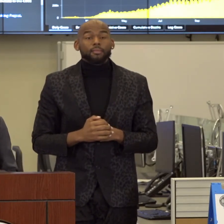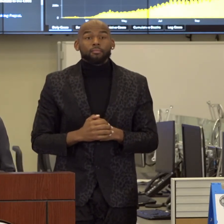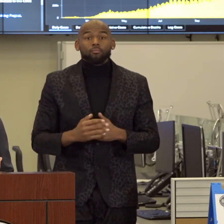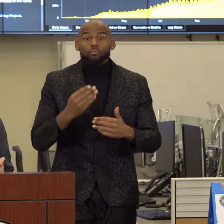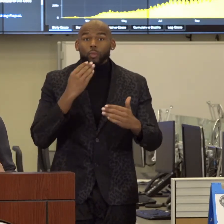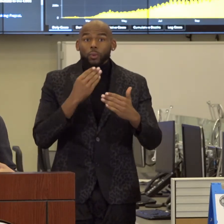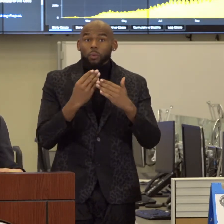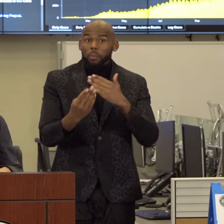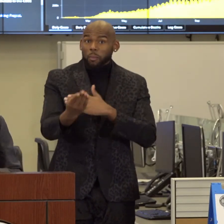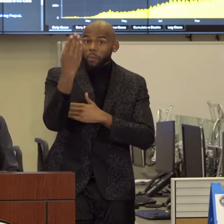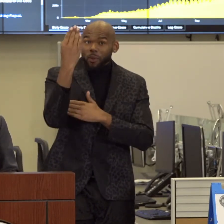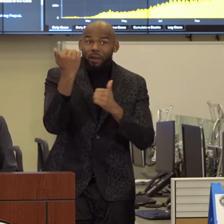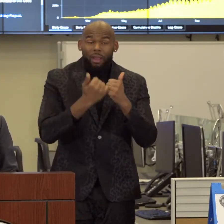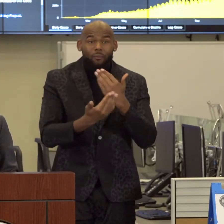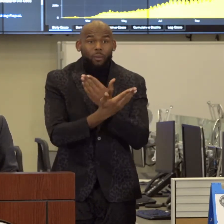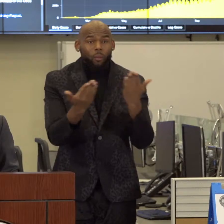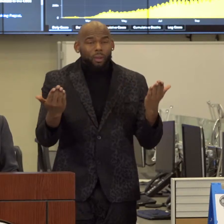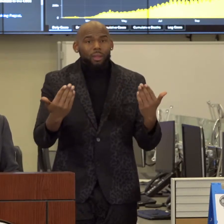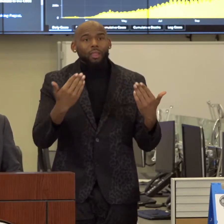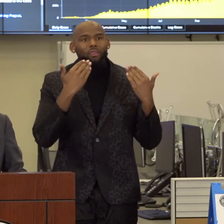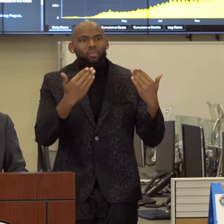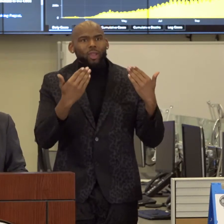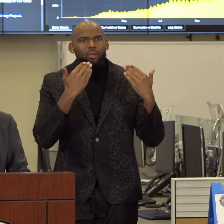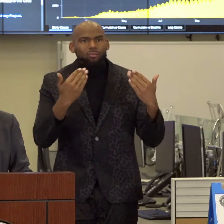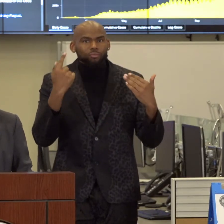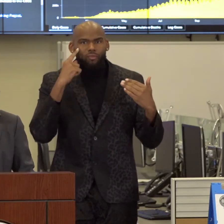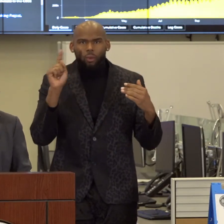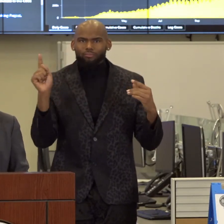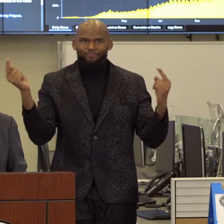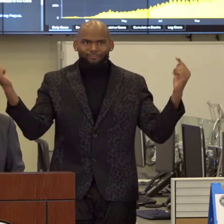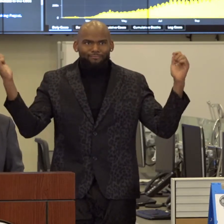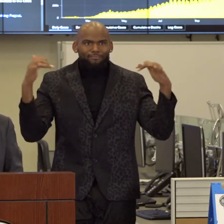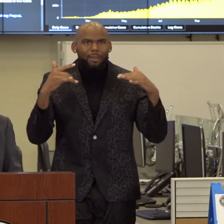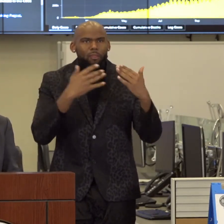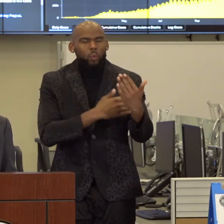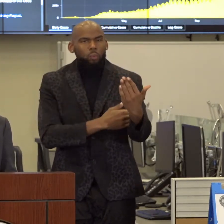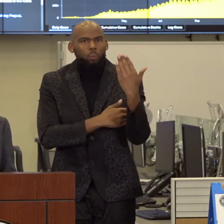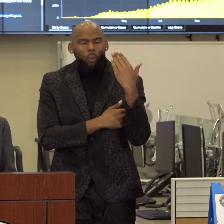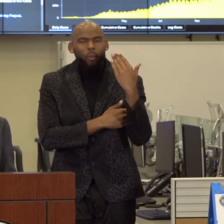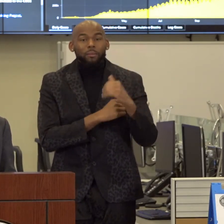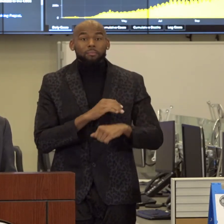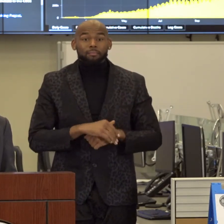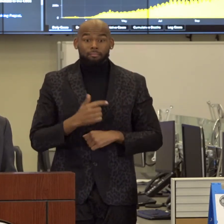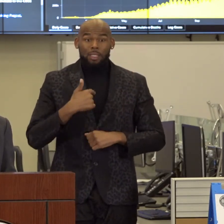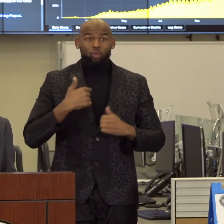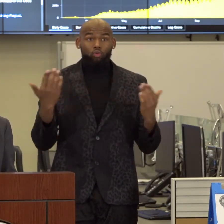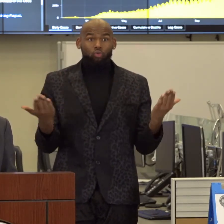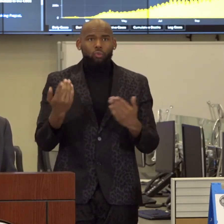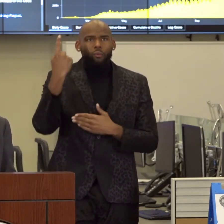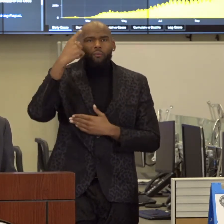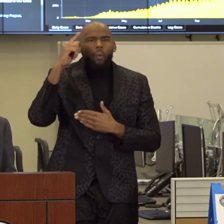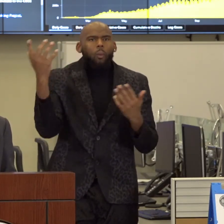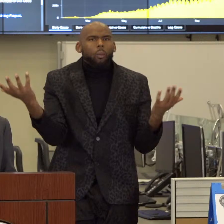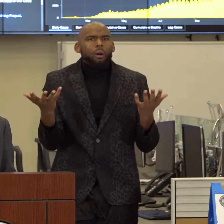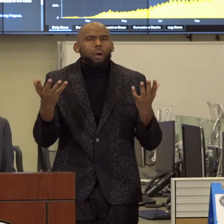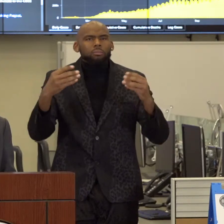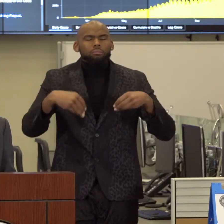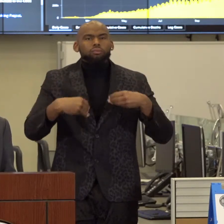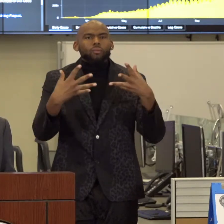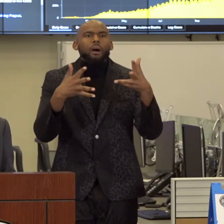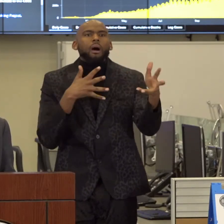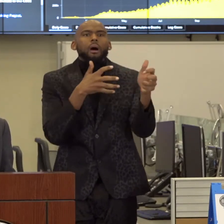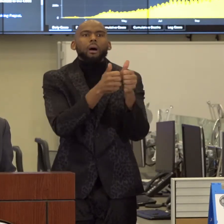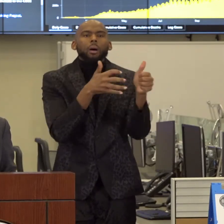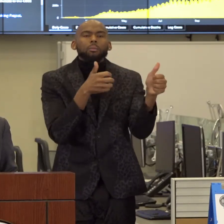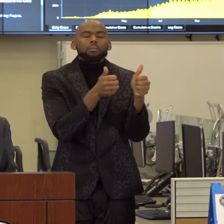Good morning, everyone, and I thank you for coming out this morning. Again, I am here today to give you an